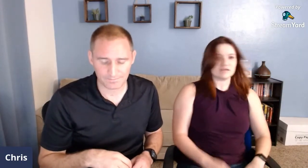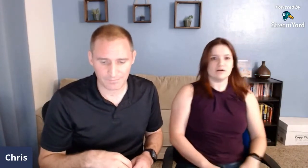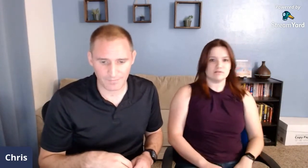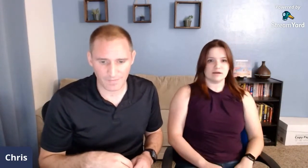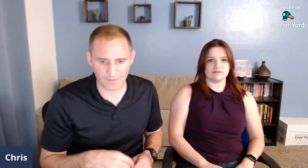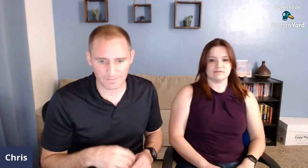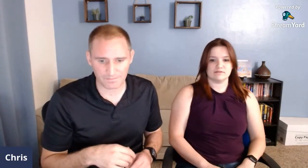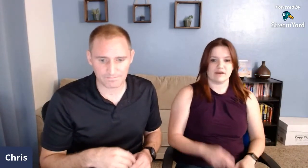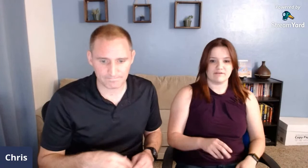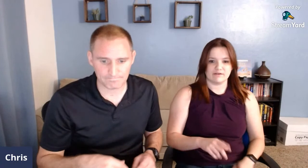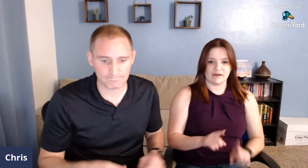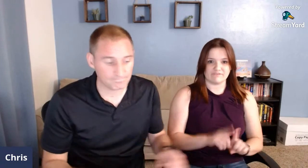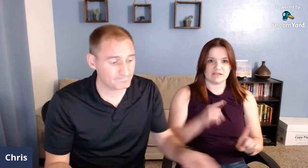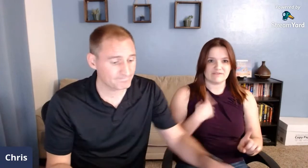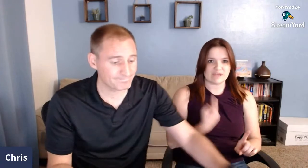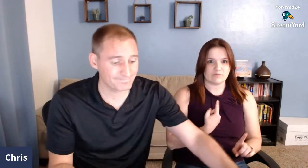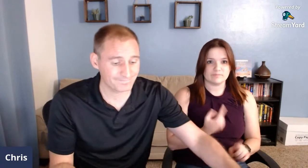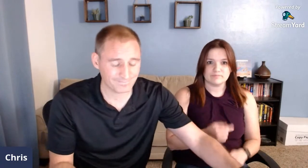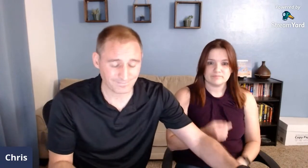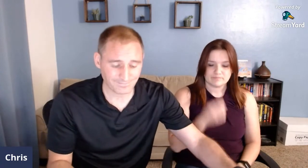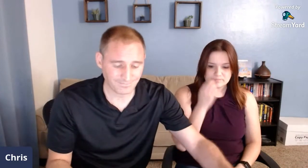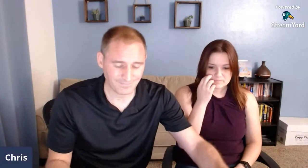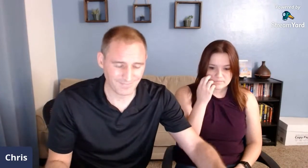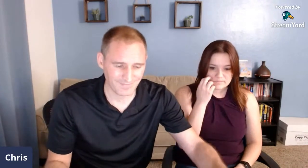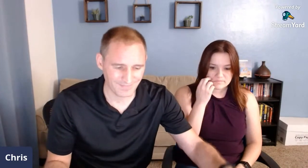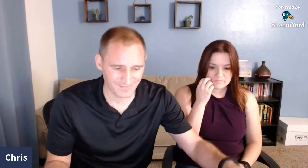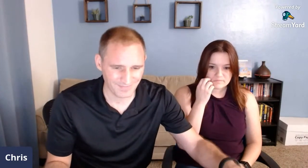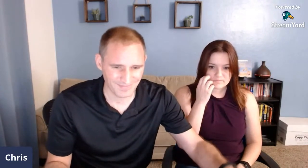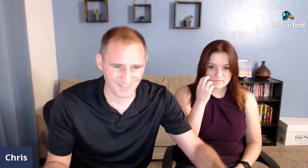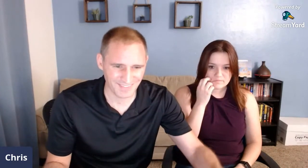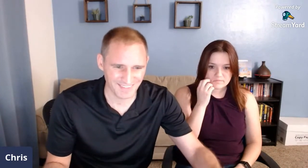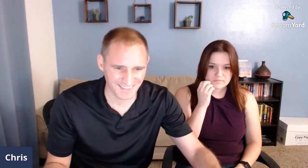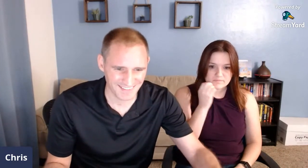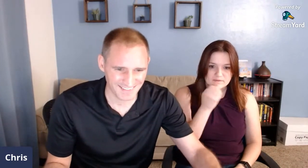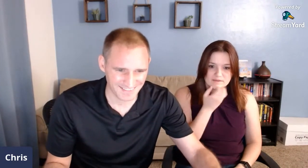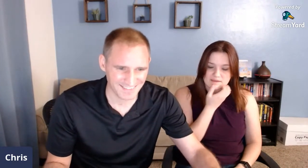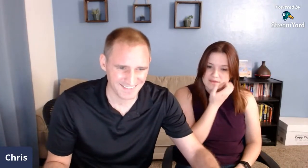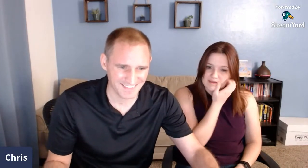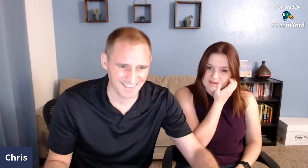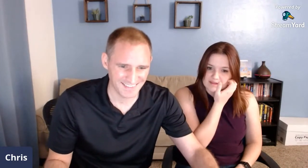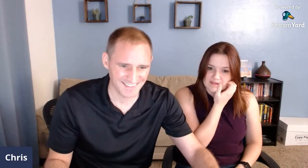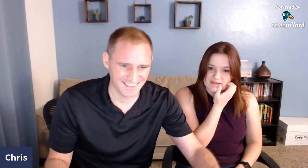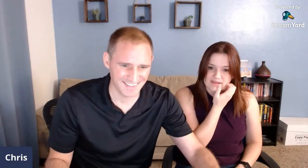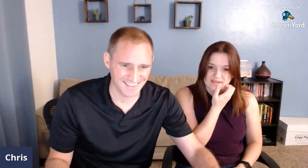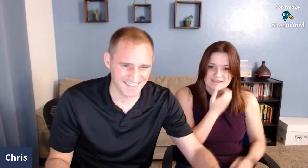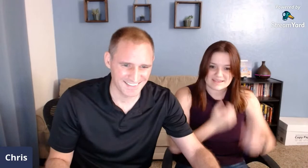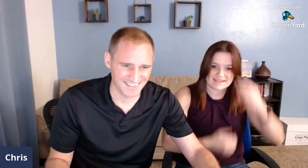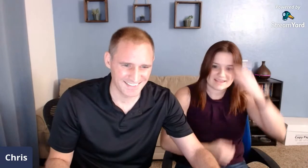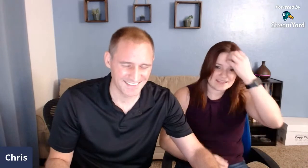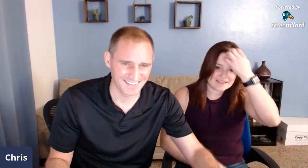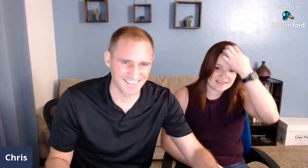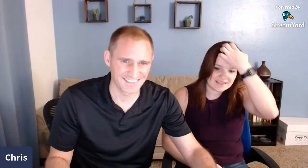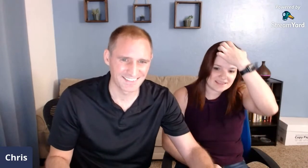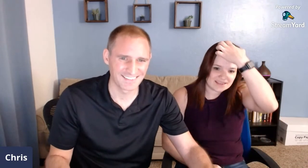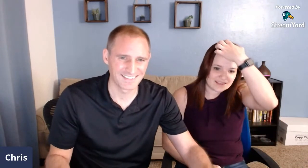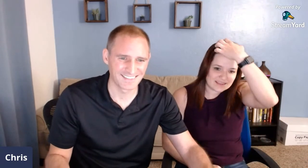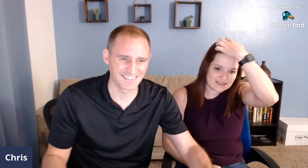saw it? Oh. And can I tell them, Santiago, is that right? Okay,